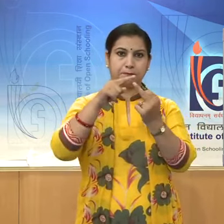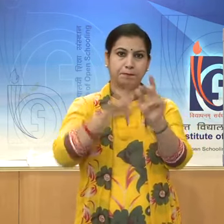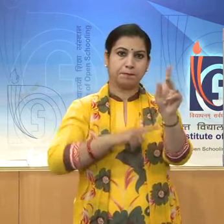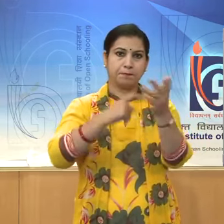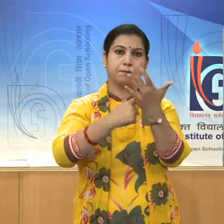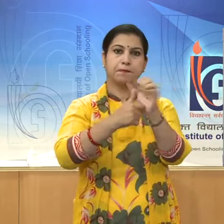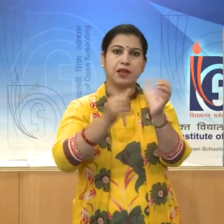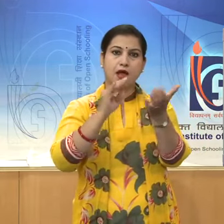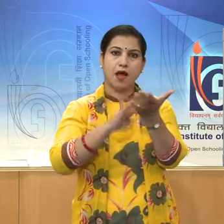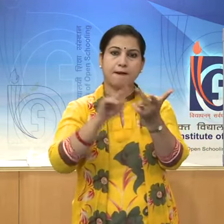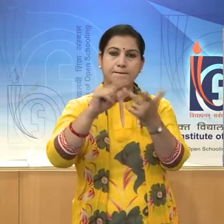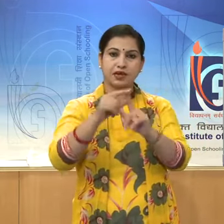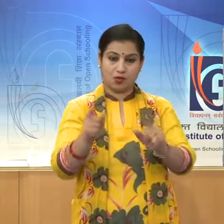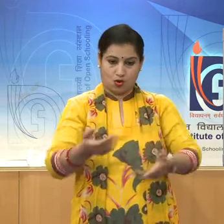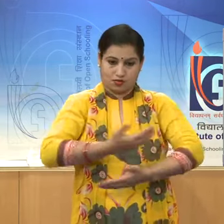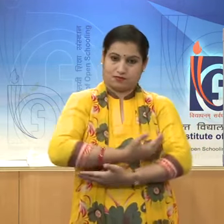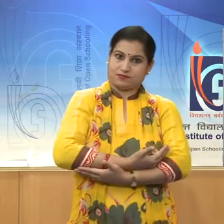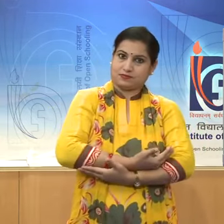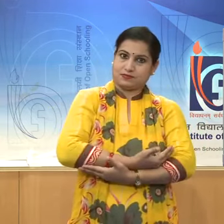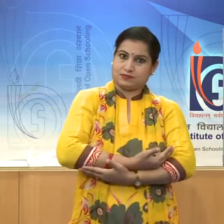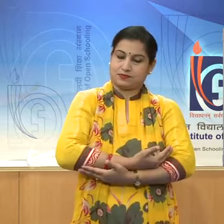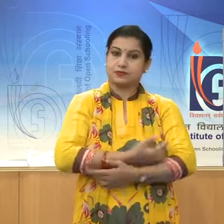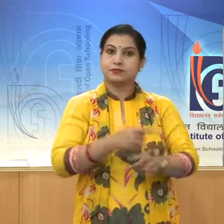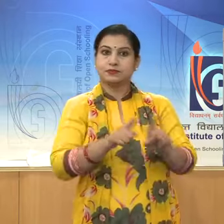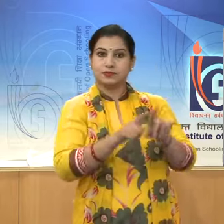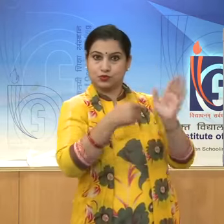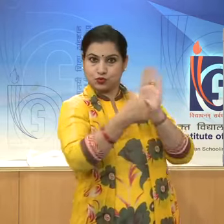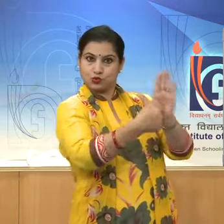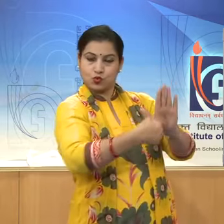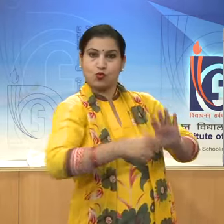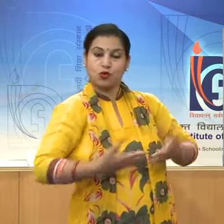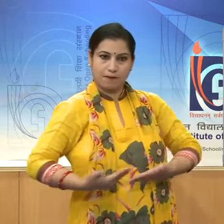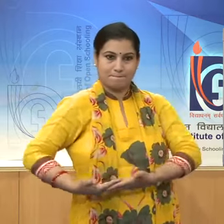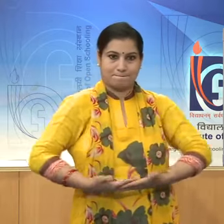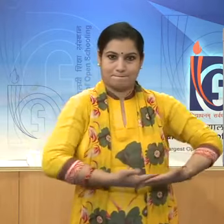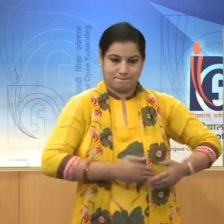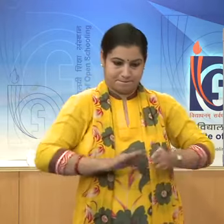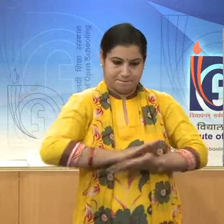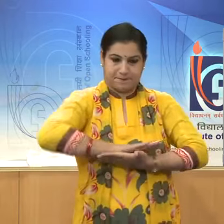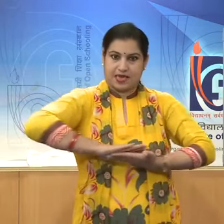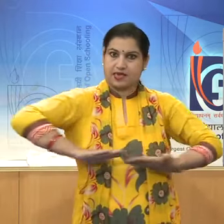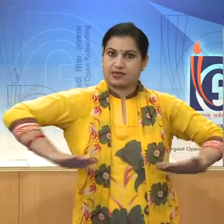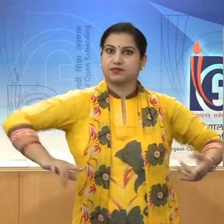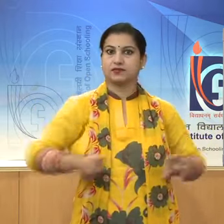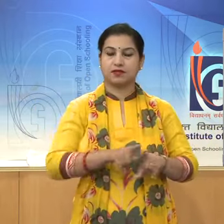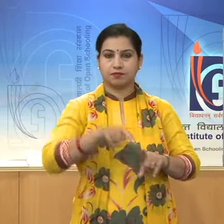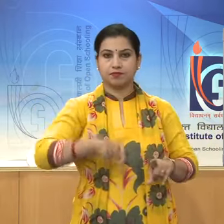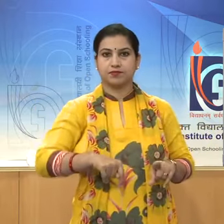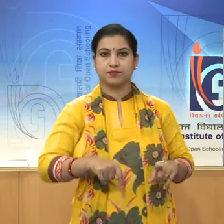where he folded hands form the base. There is a